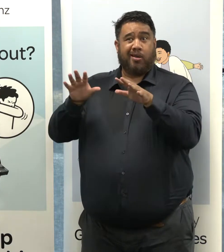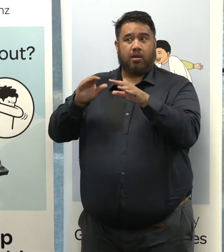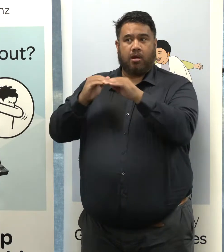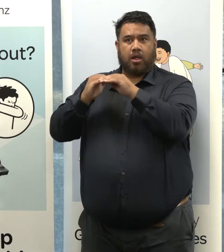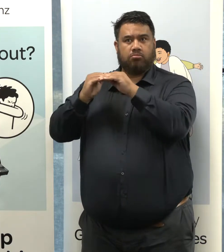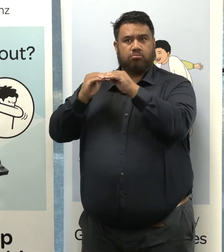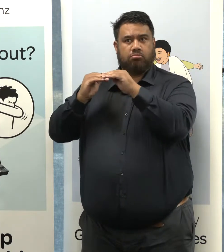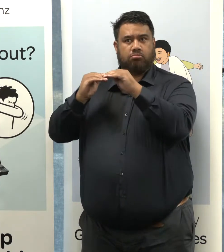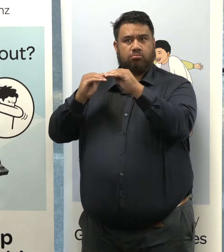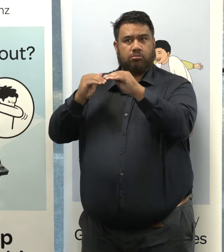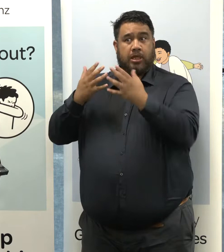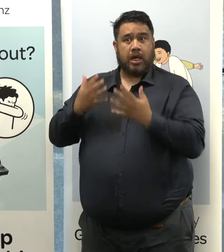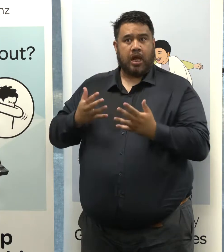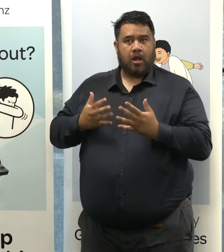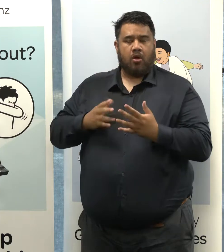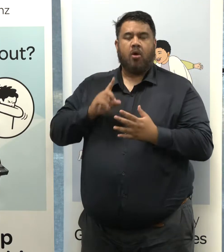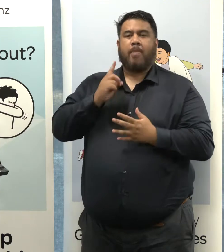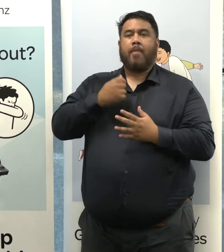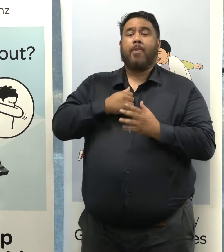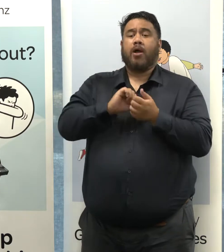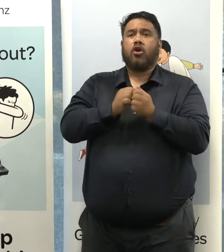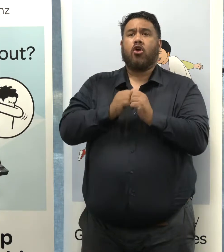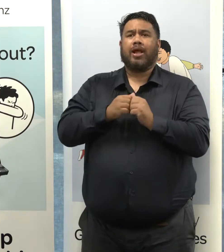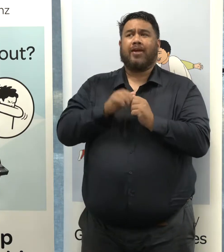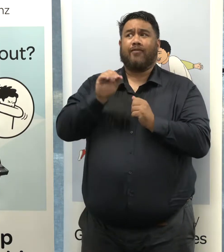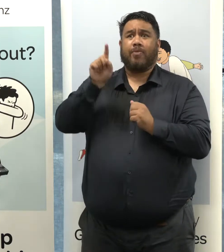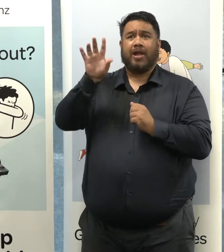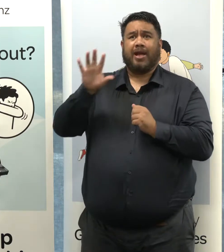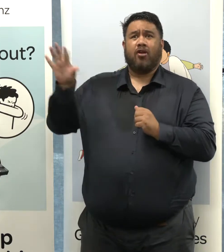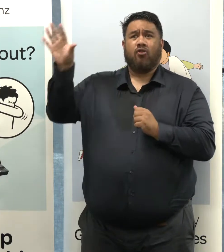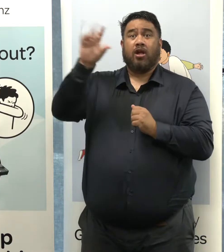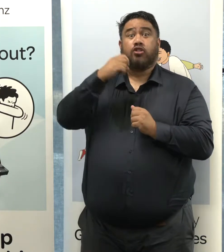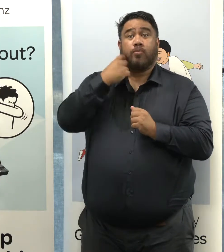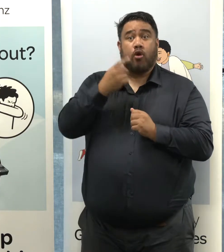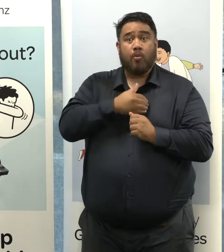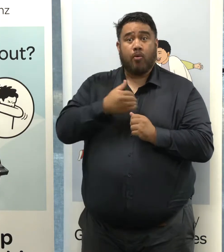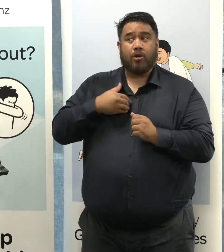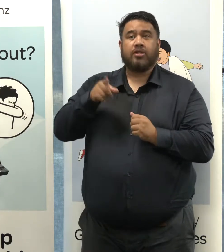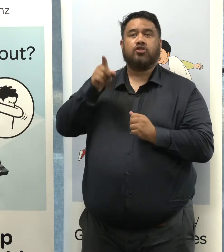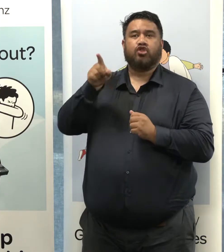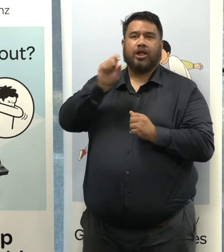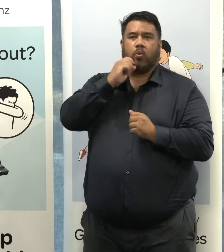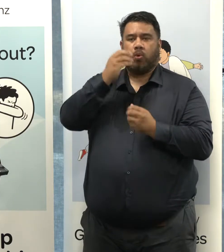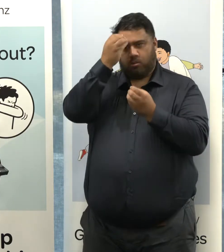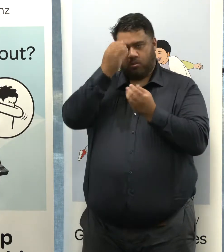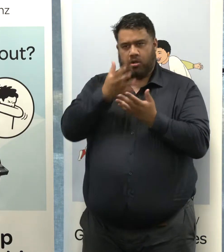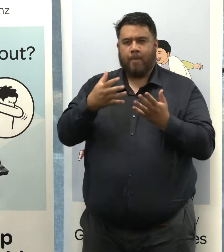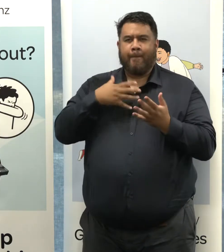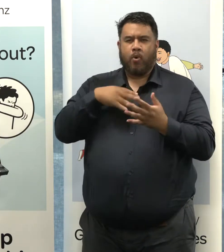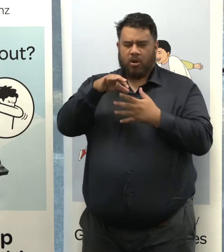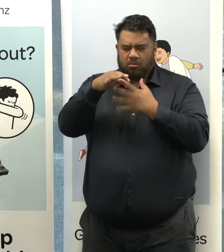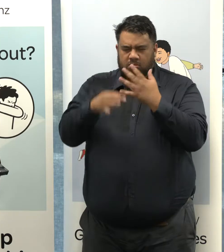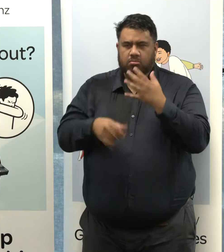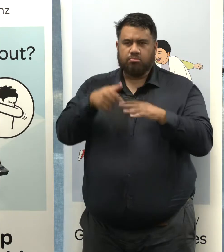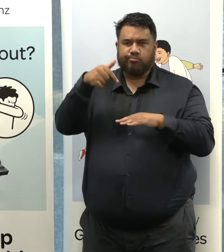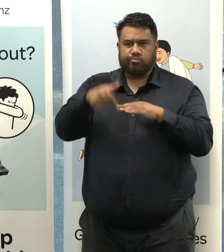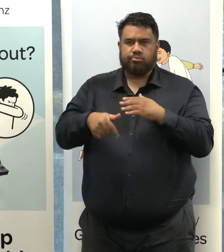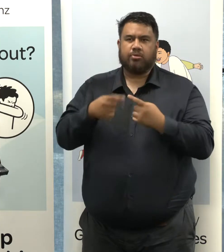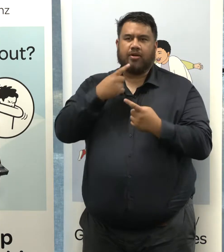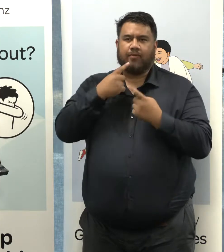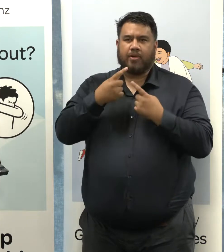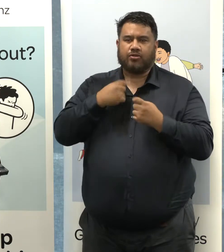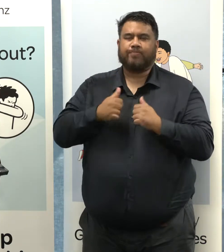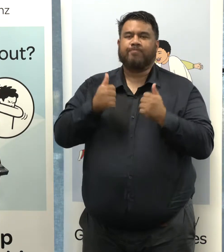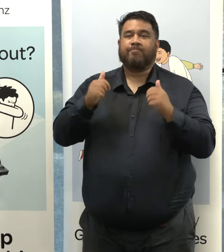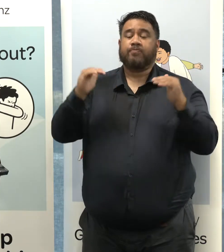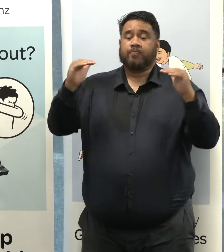Northern Region Health Coordination Centre, will provide an update in Auckland tomorrow, and we'll be able to go into that in more detail. An update